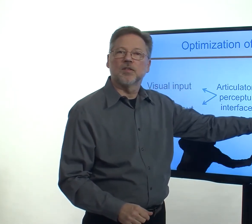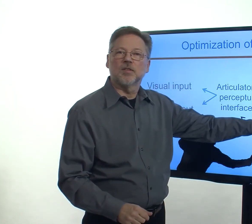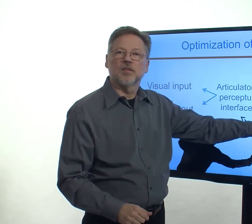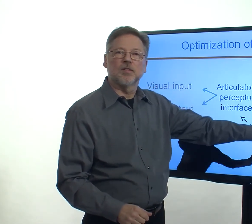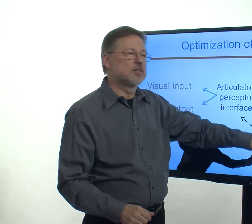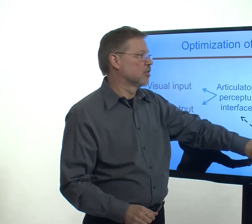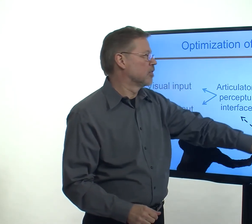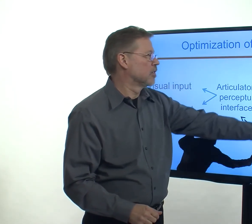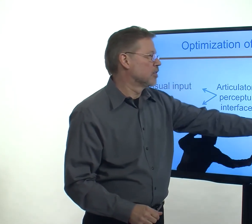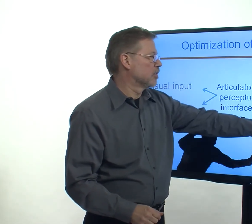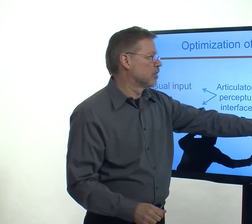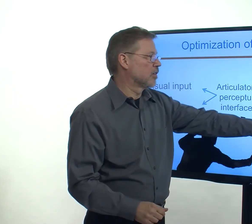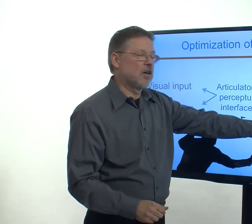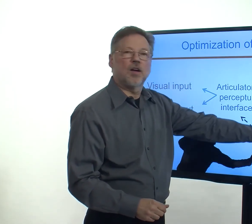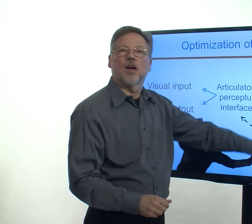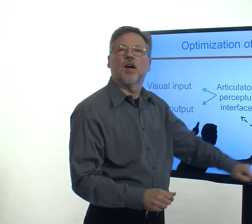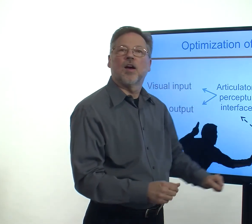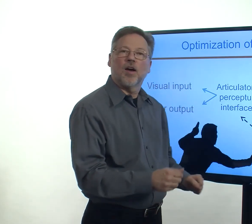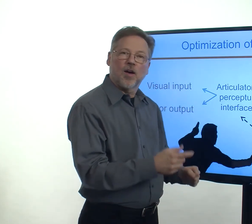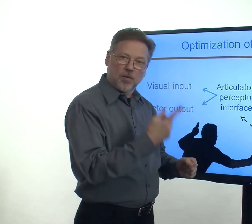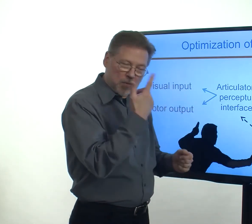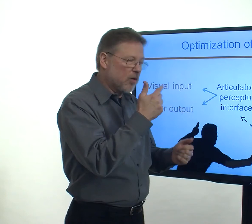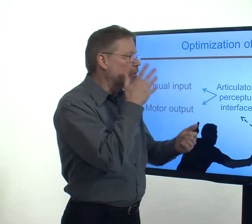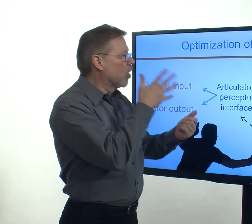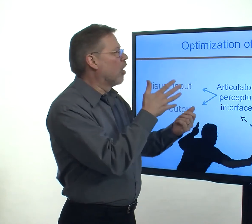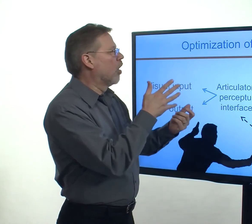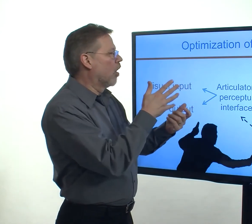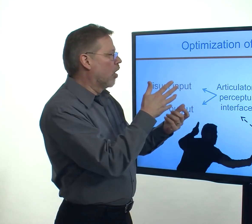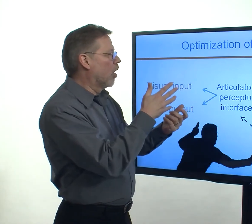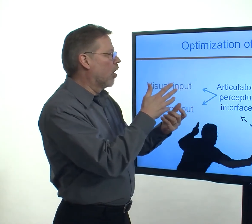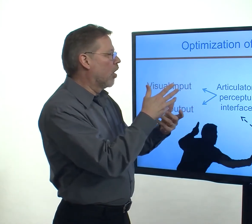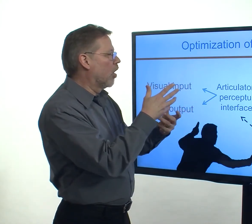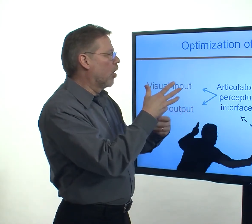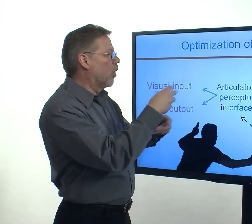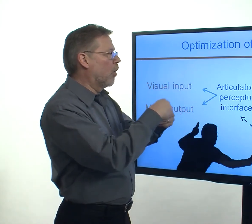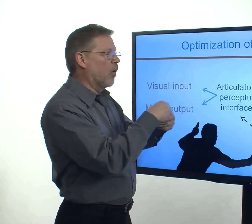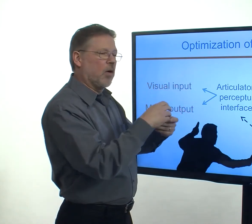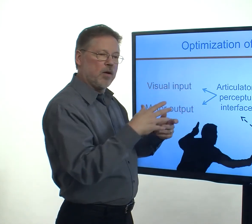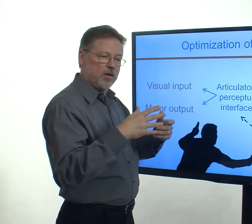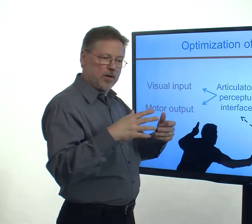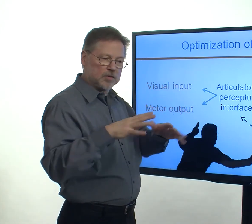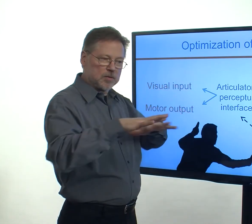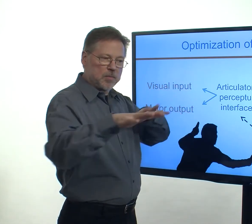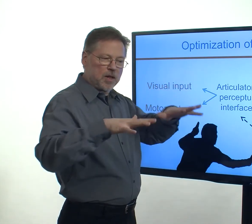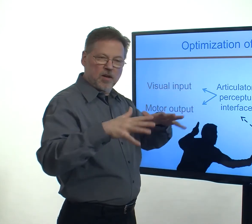Gestural space as medium should be considered because space is used to make meaning,